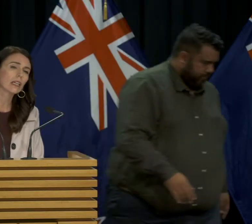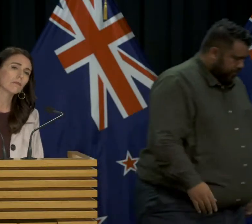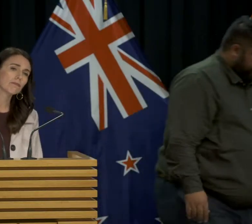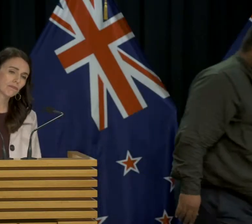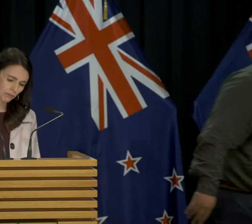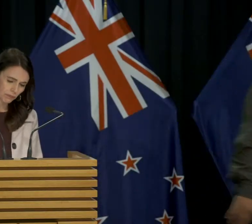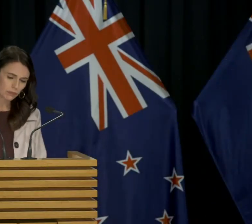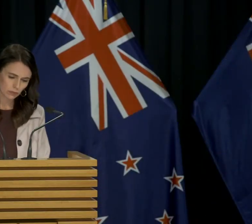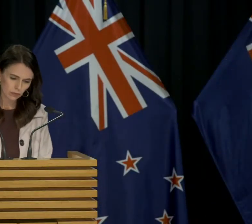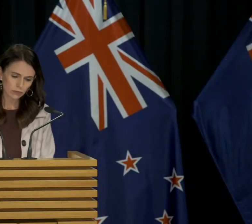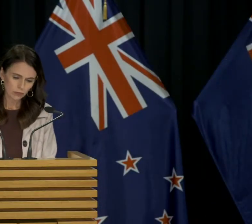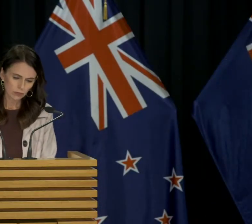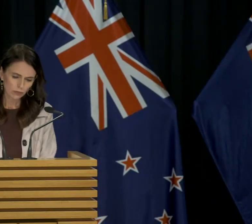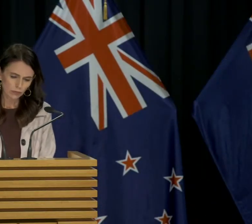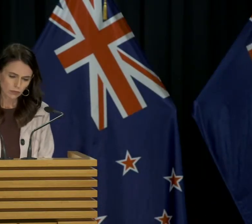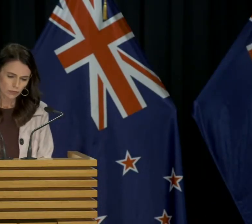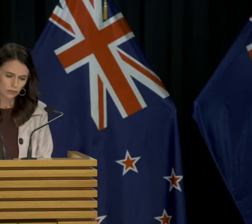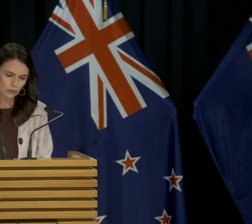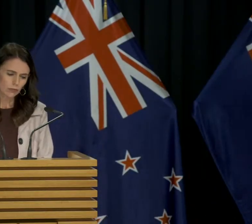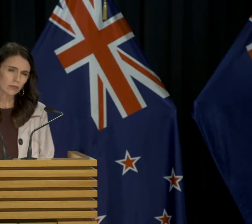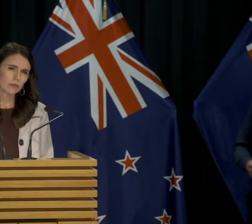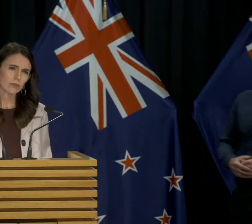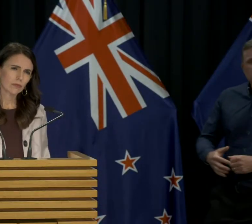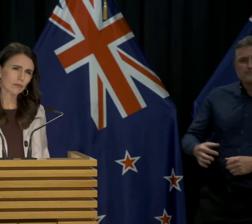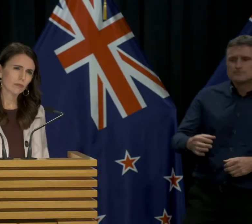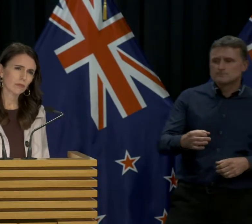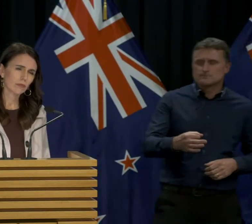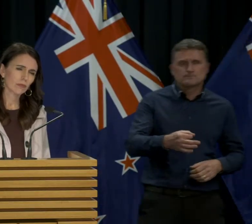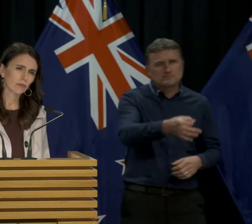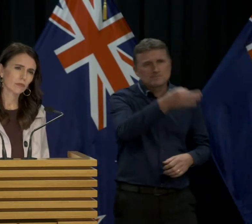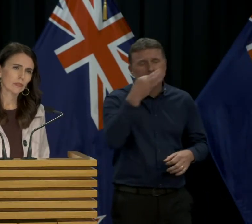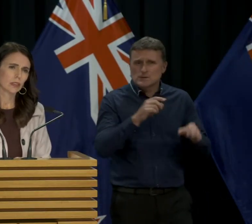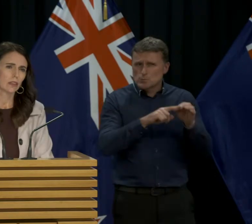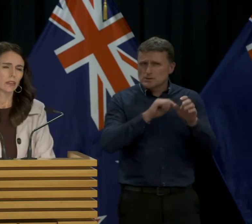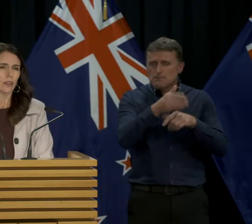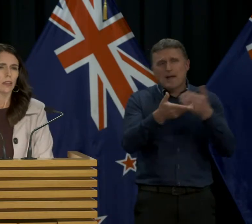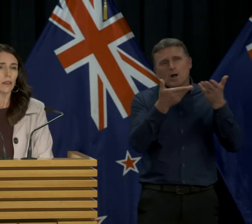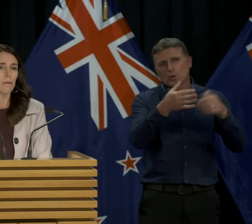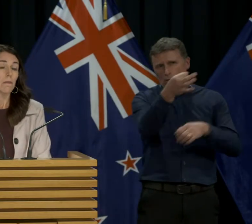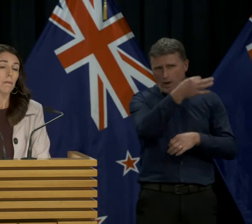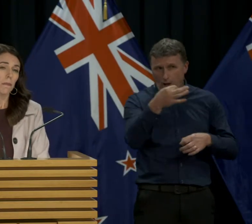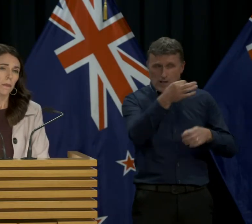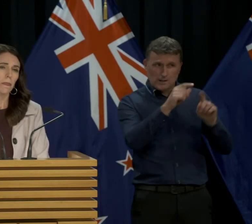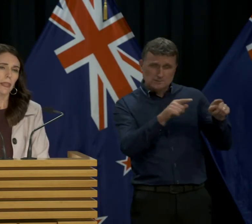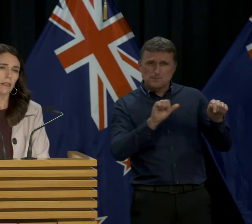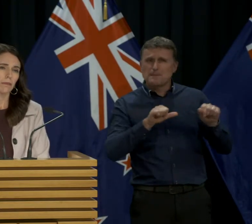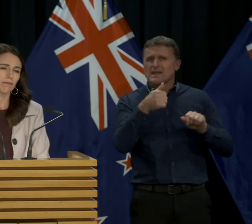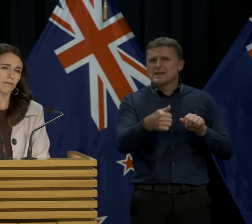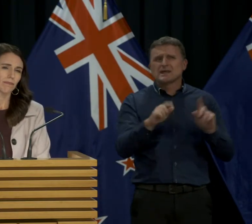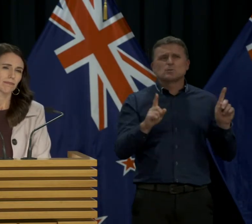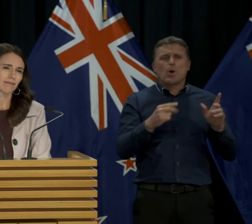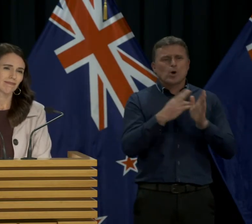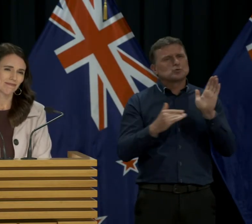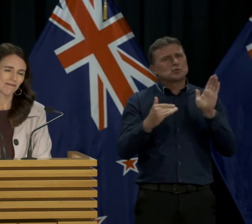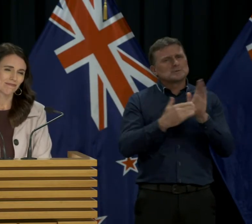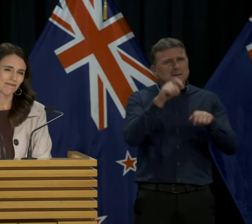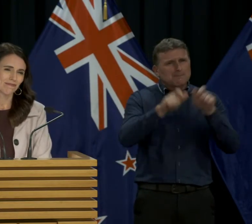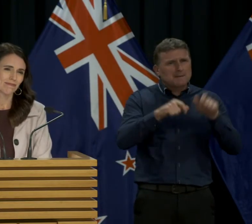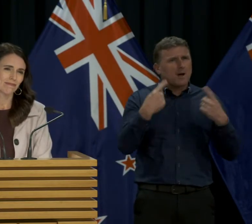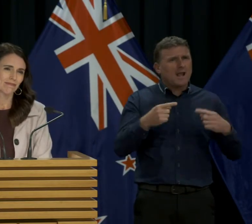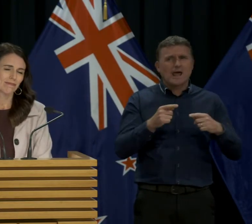Cooks, looking at the wider Pacific, where are you looking next for travel for New Zealanders? And would you like to